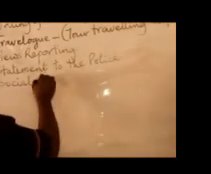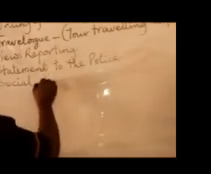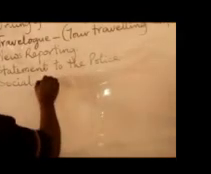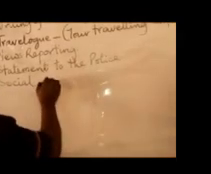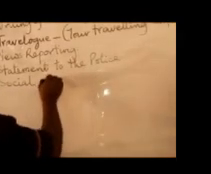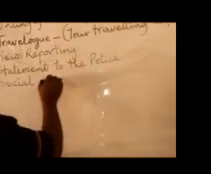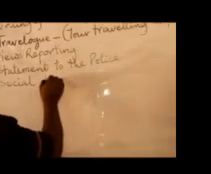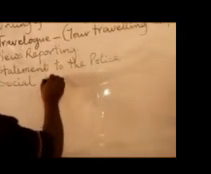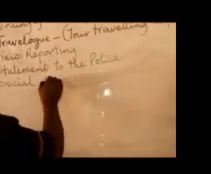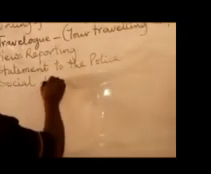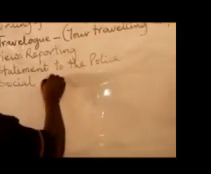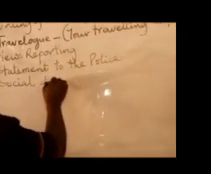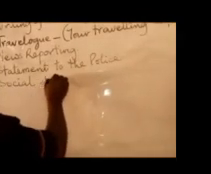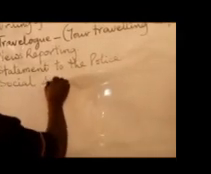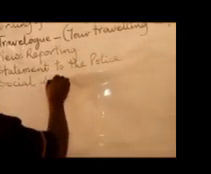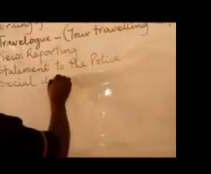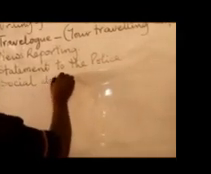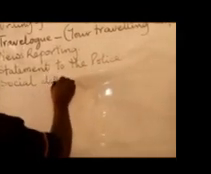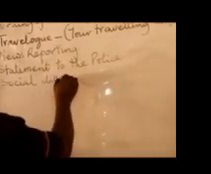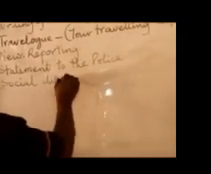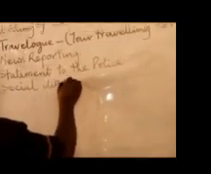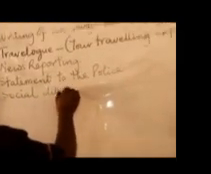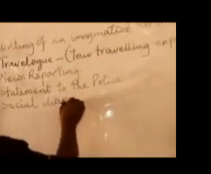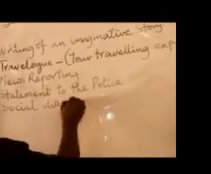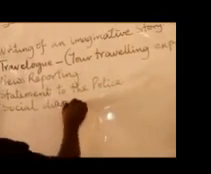Social diaries.